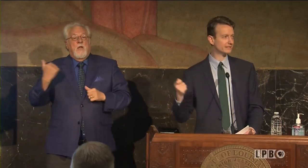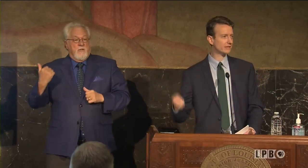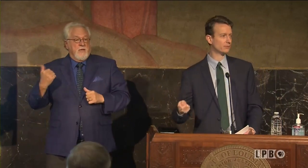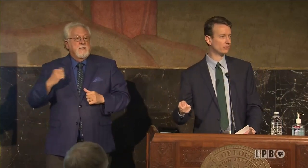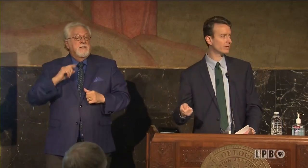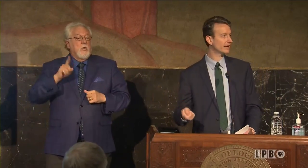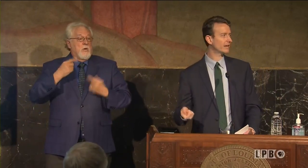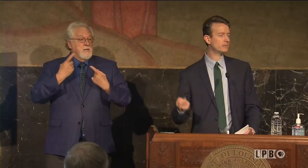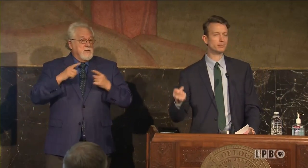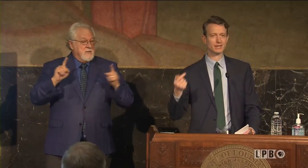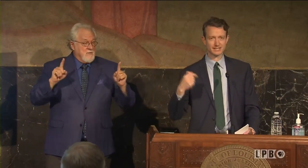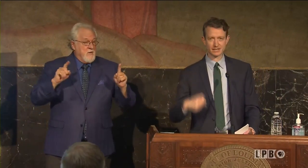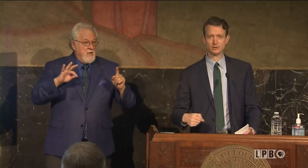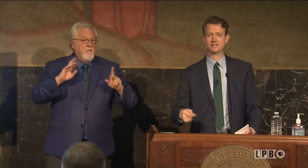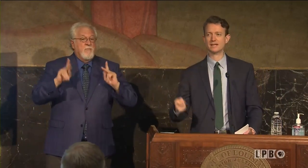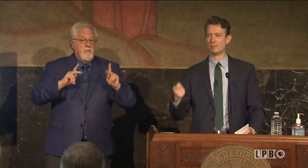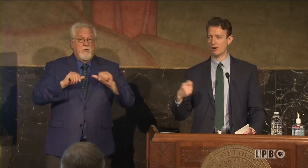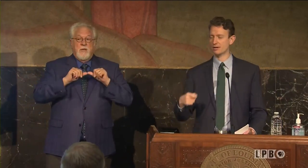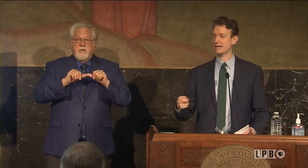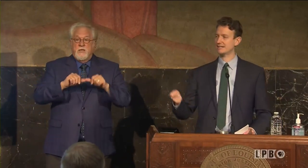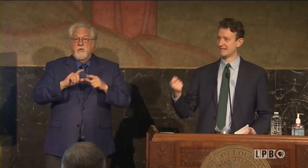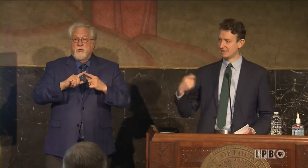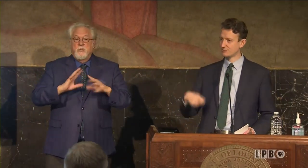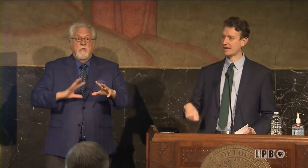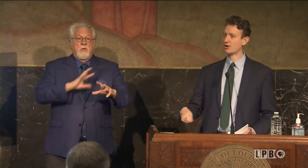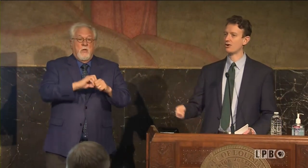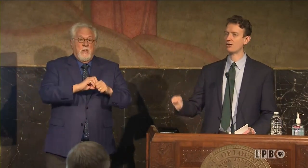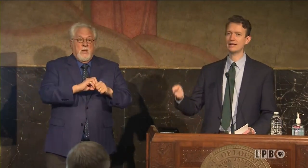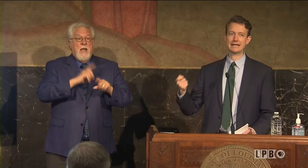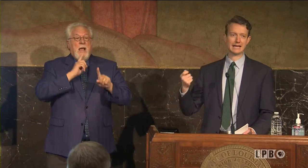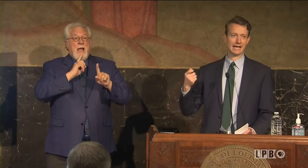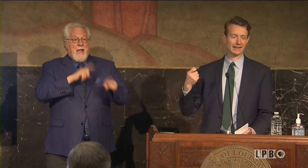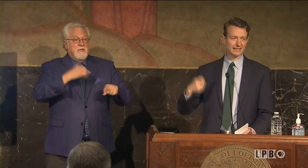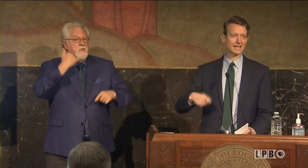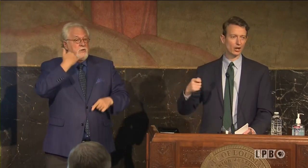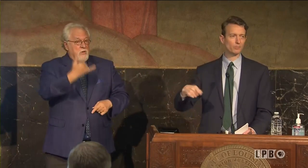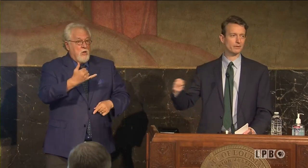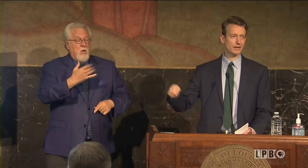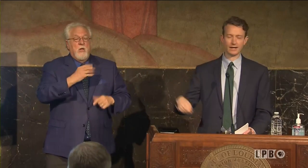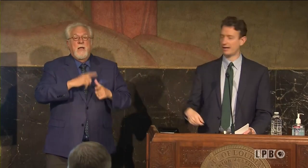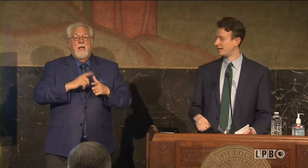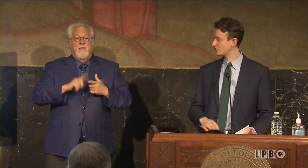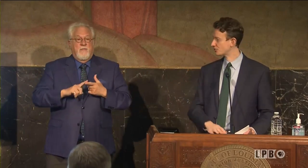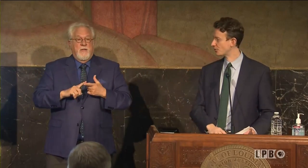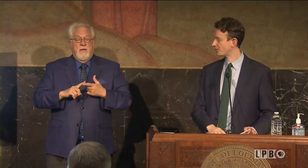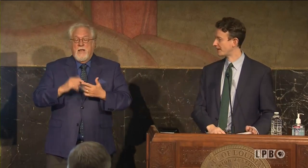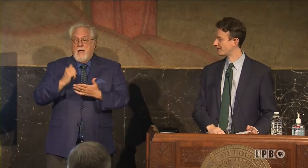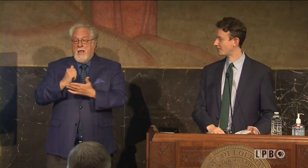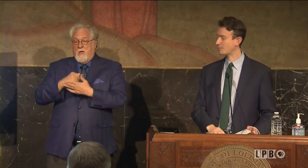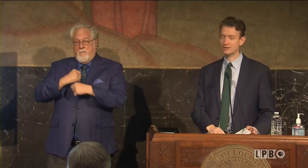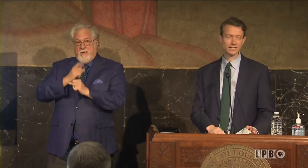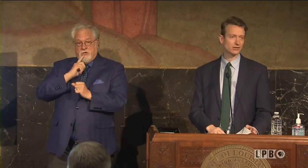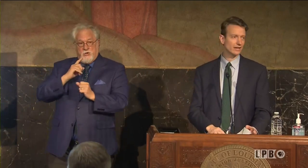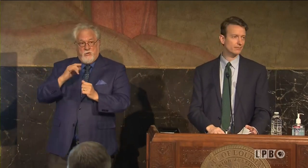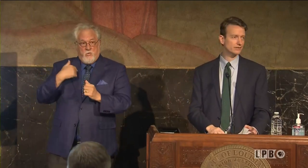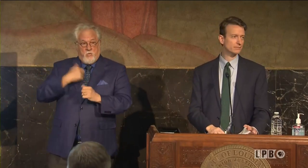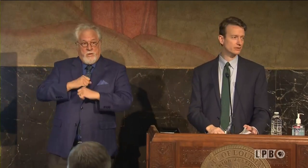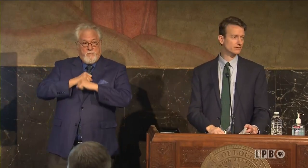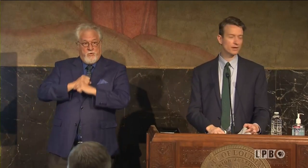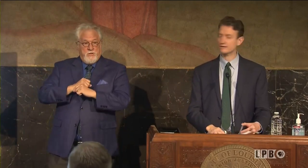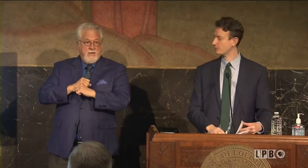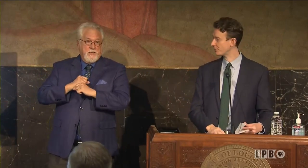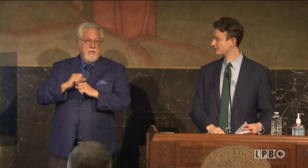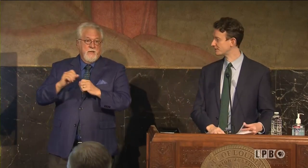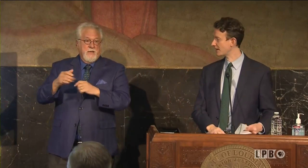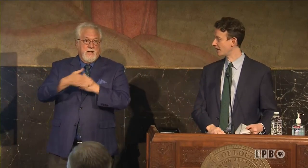be successful if people continue to take part, to answer that call, and then to help ensure that we protect our neighbors as